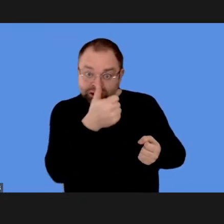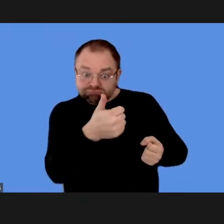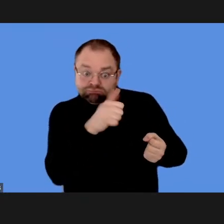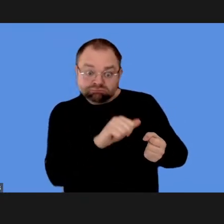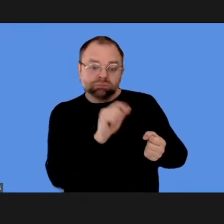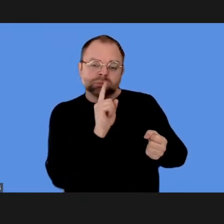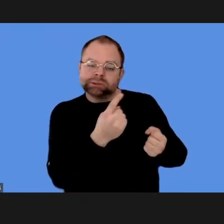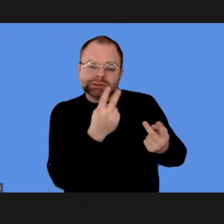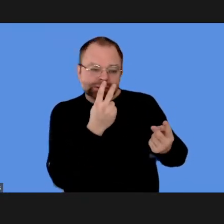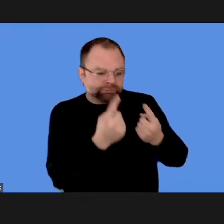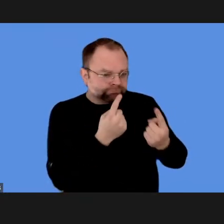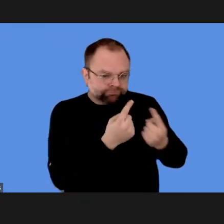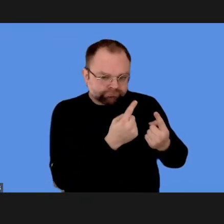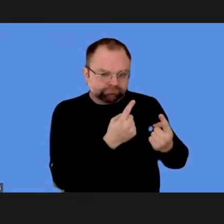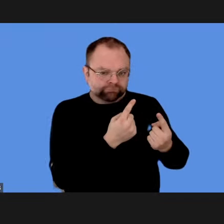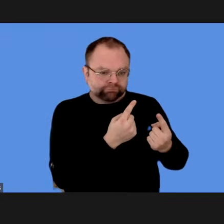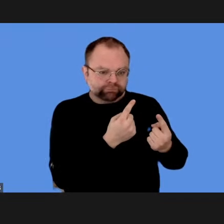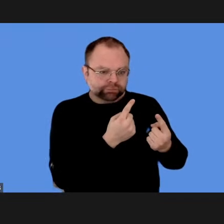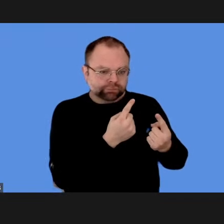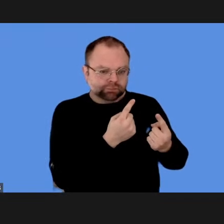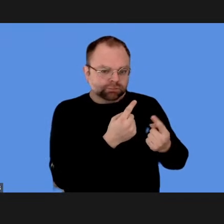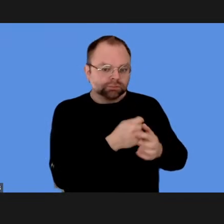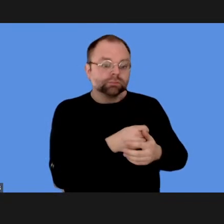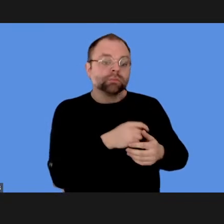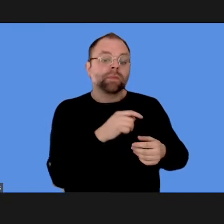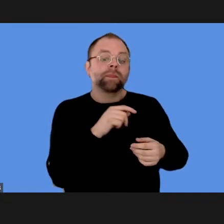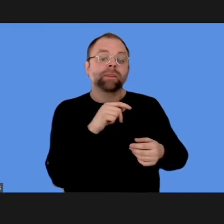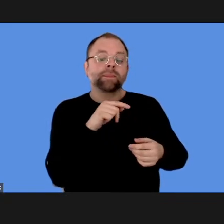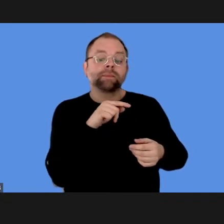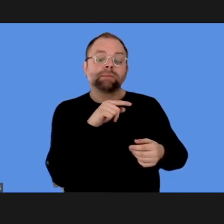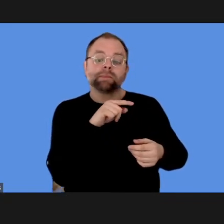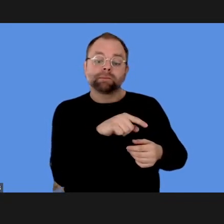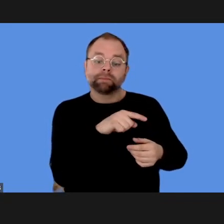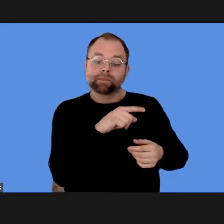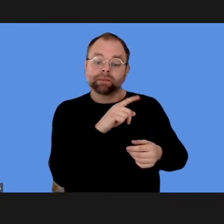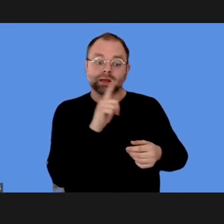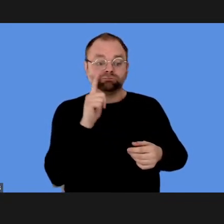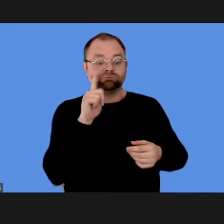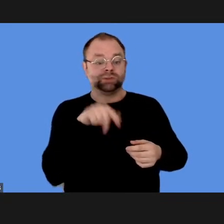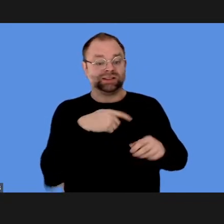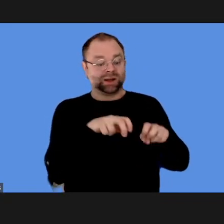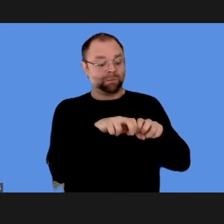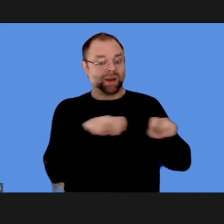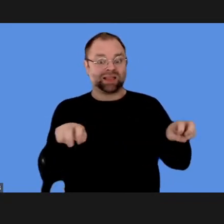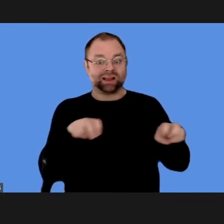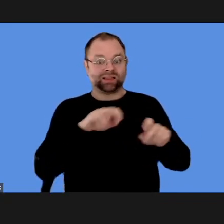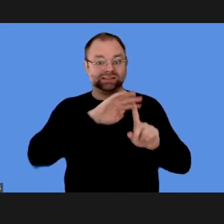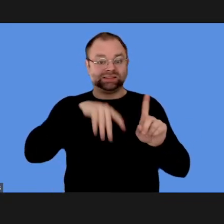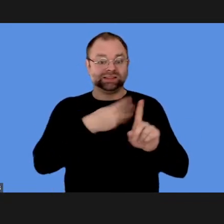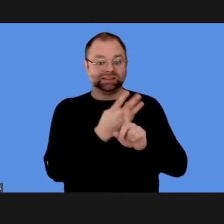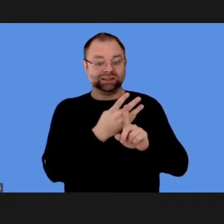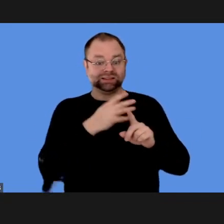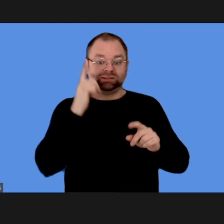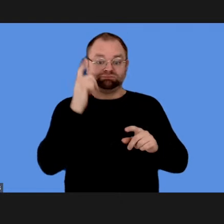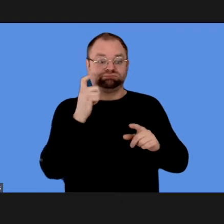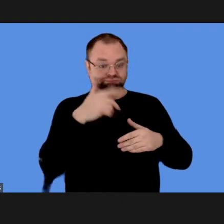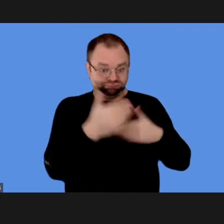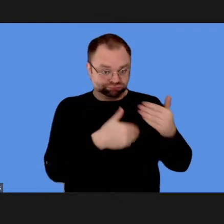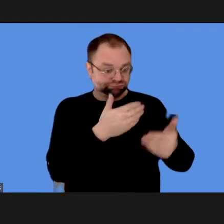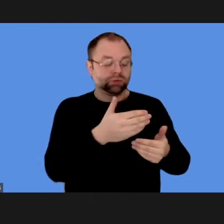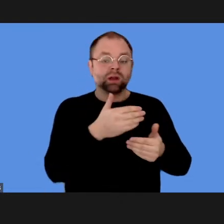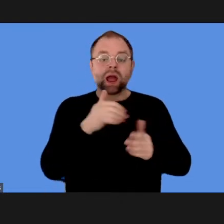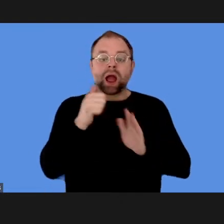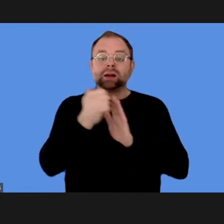probably for those of you guys who didn't know this Global Action Plan for Sustainable Data,